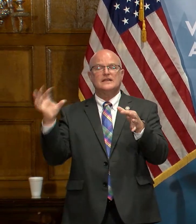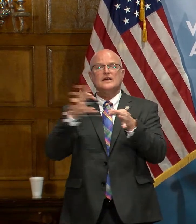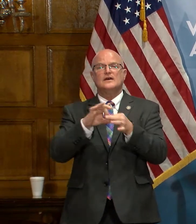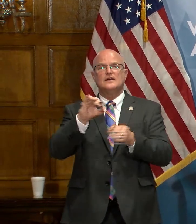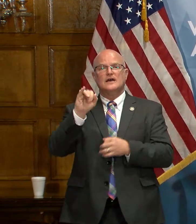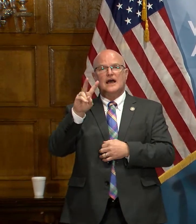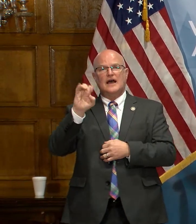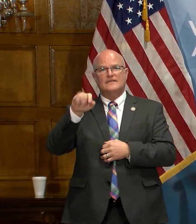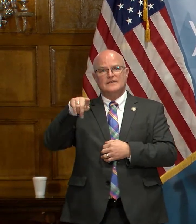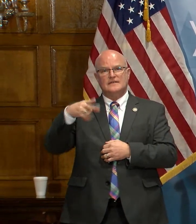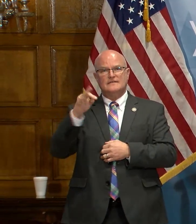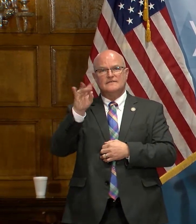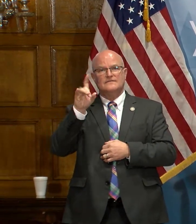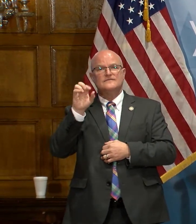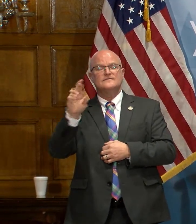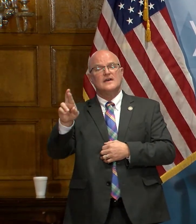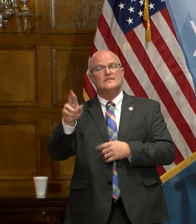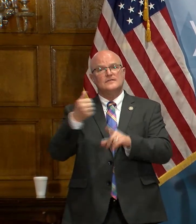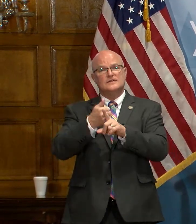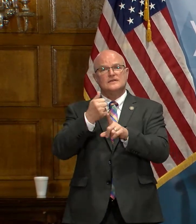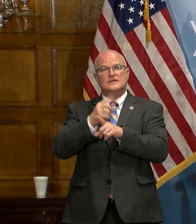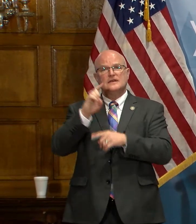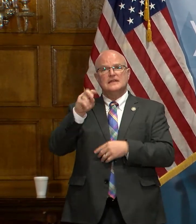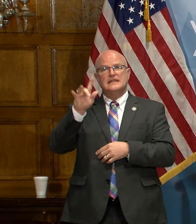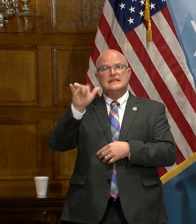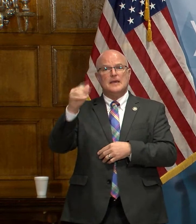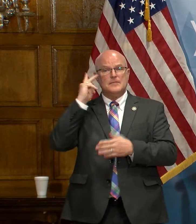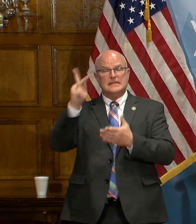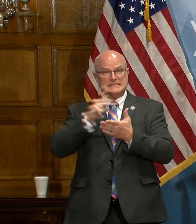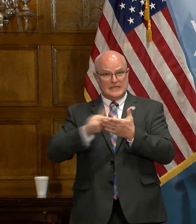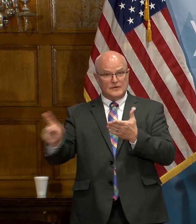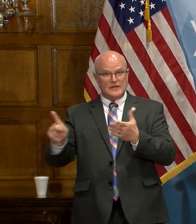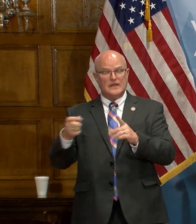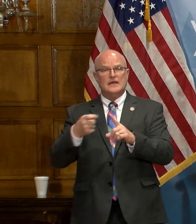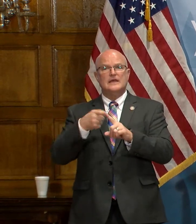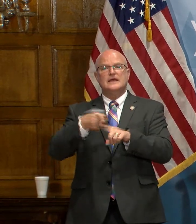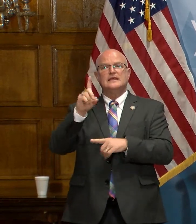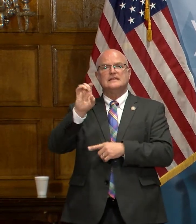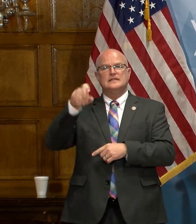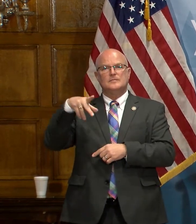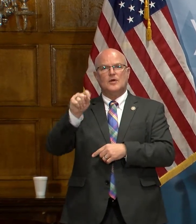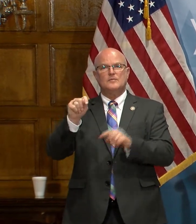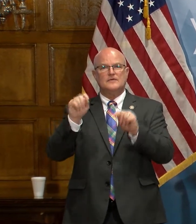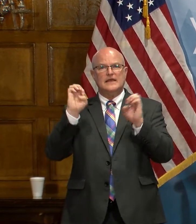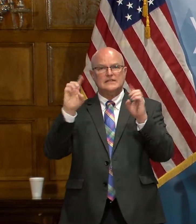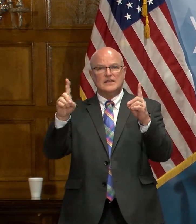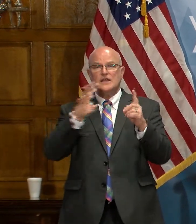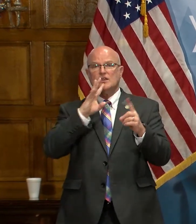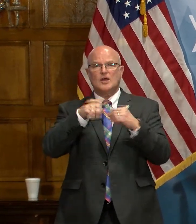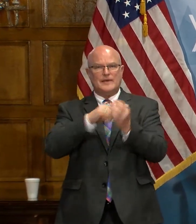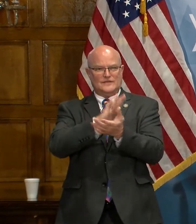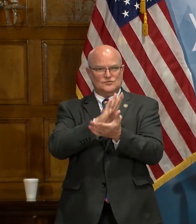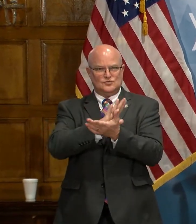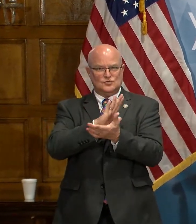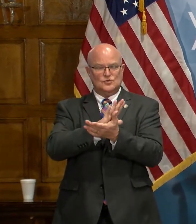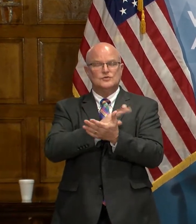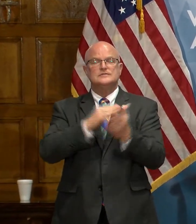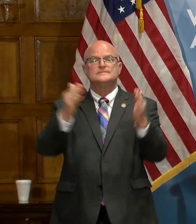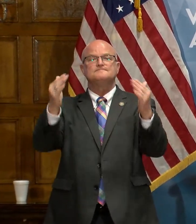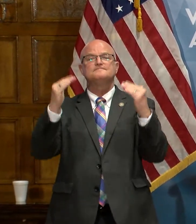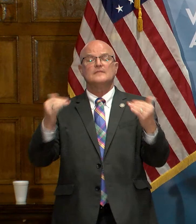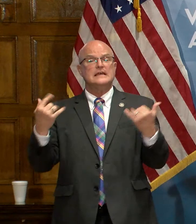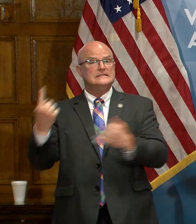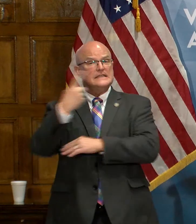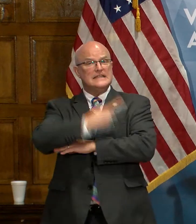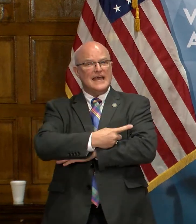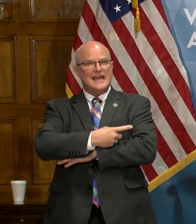Dr. Ivy Pfeffer, who is a Deputy Secretary at the Department of Education, to talk about our schools. And then